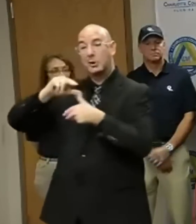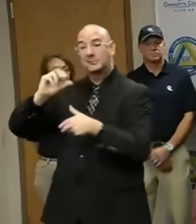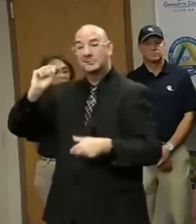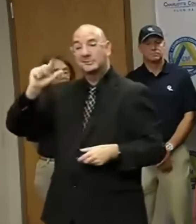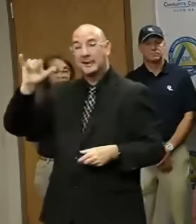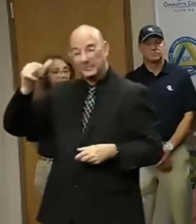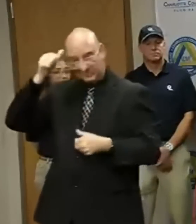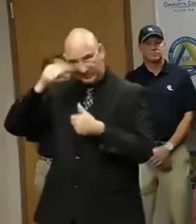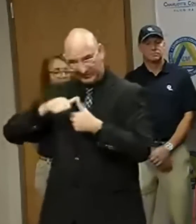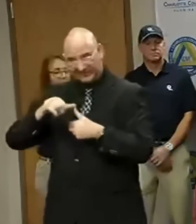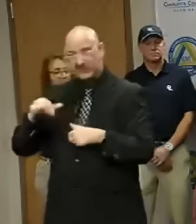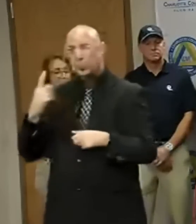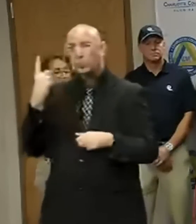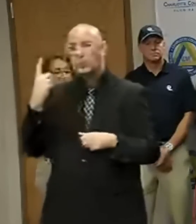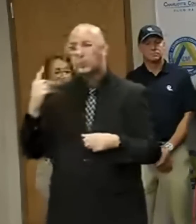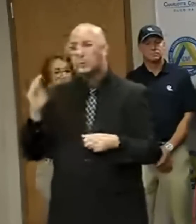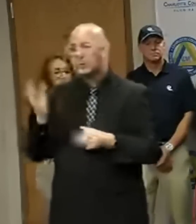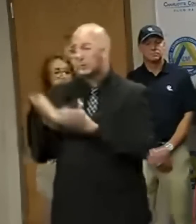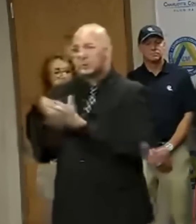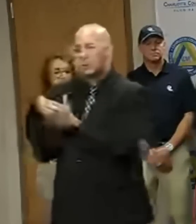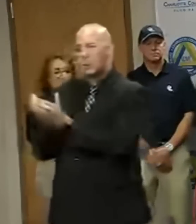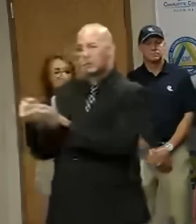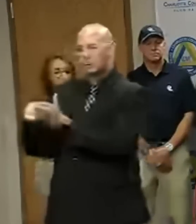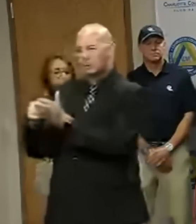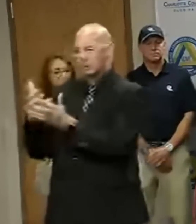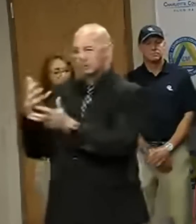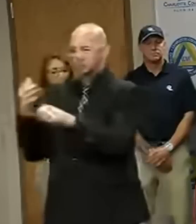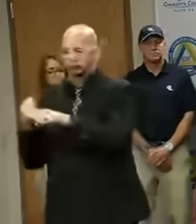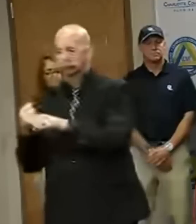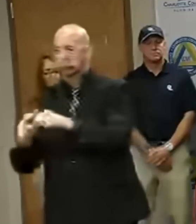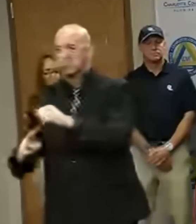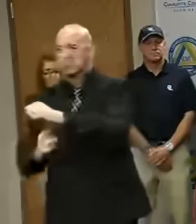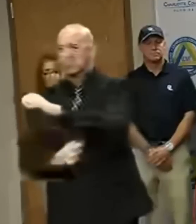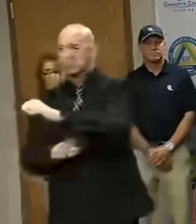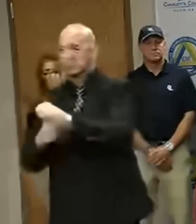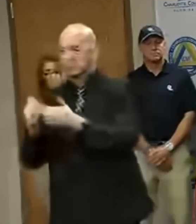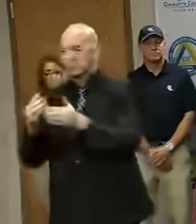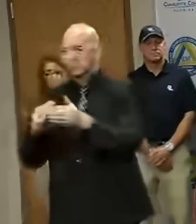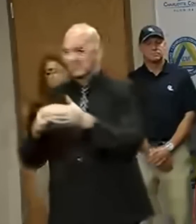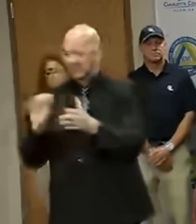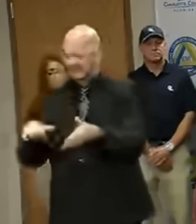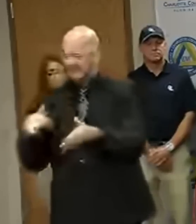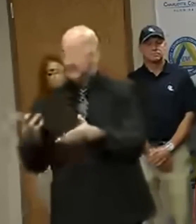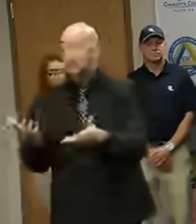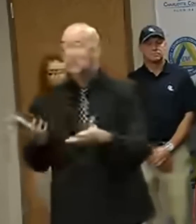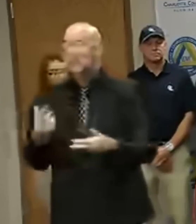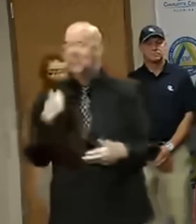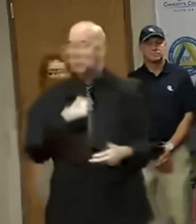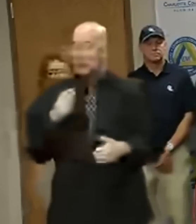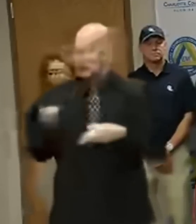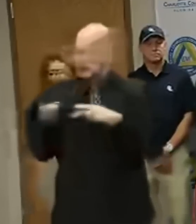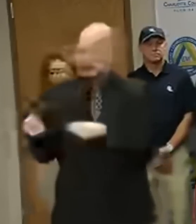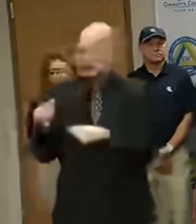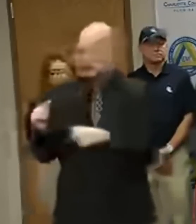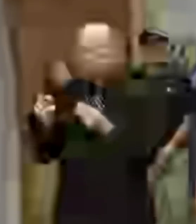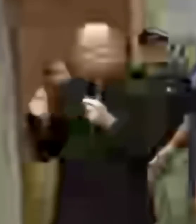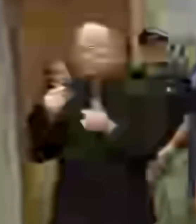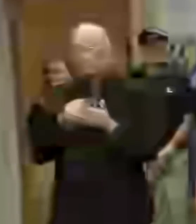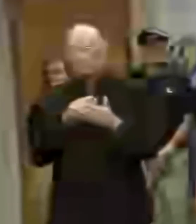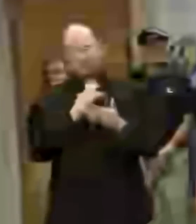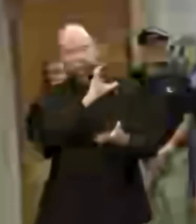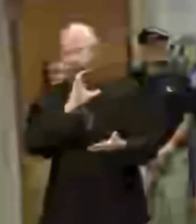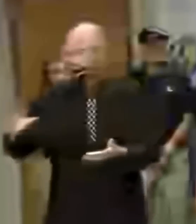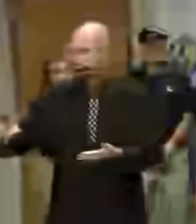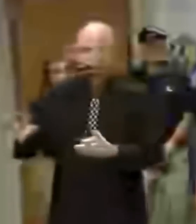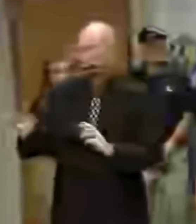So we were able to fix that, but it's not something that happens overnight. So to me, I think the more issue is, we'll have resources